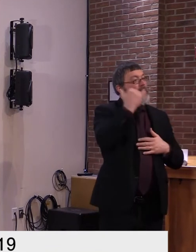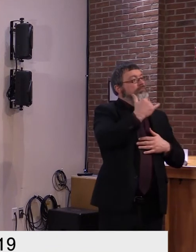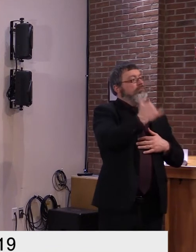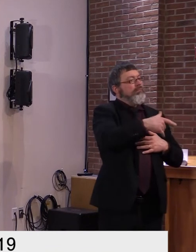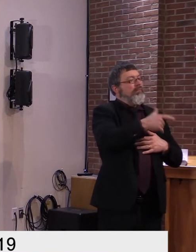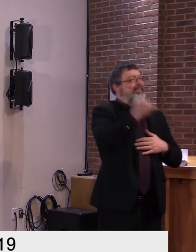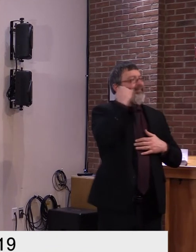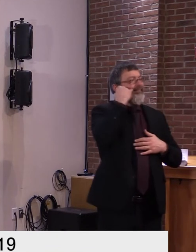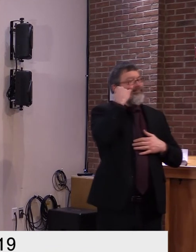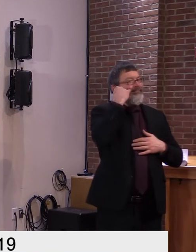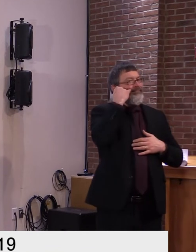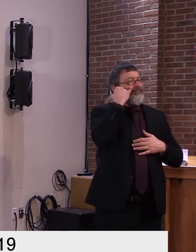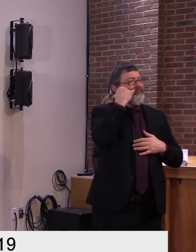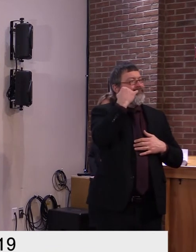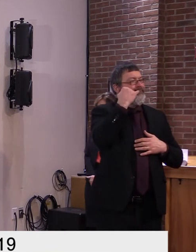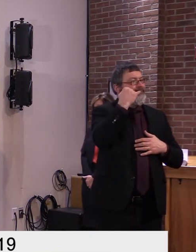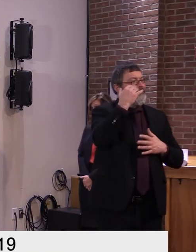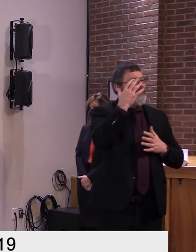So